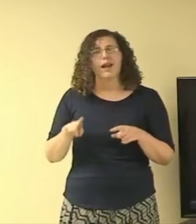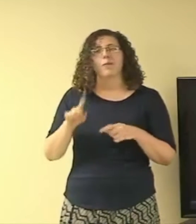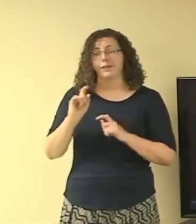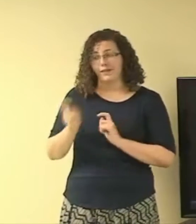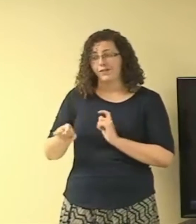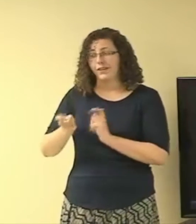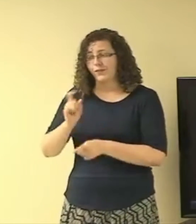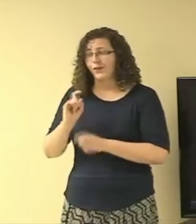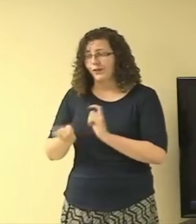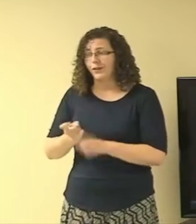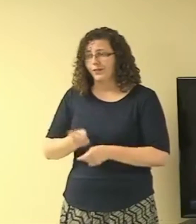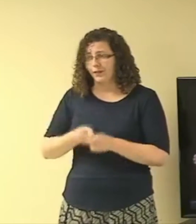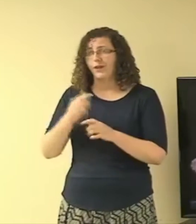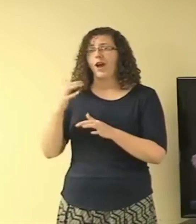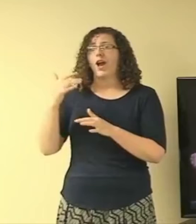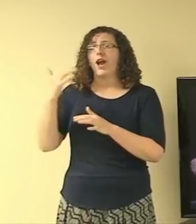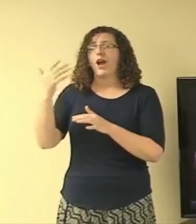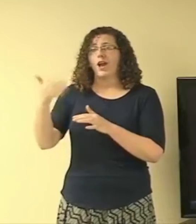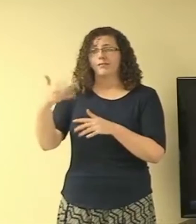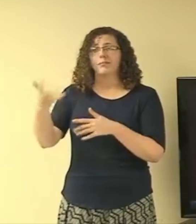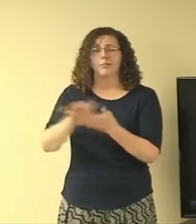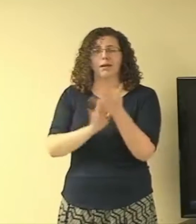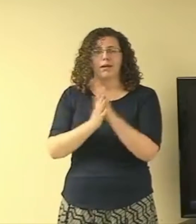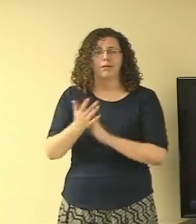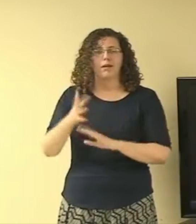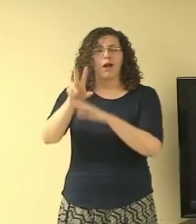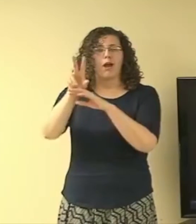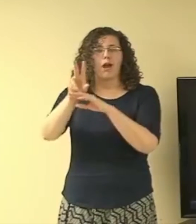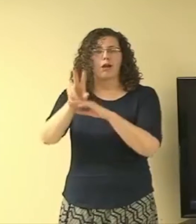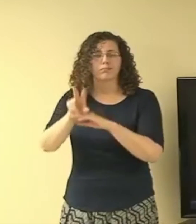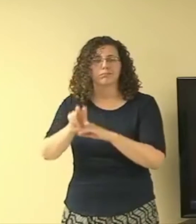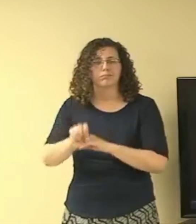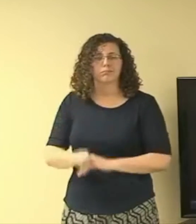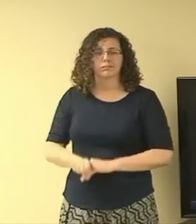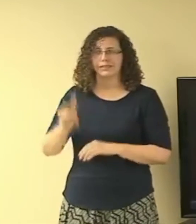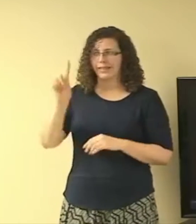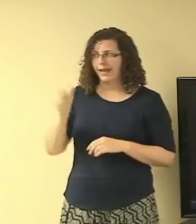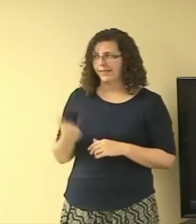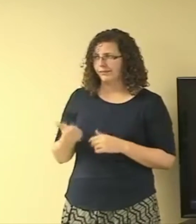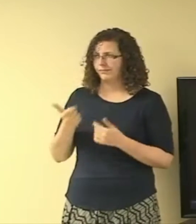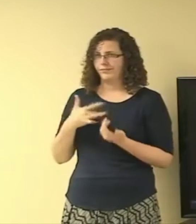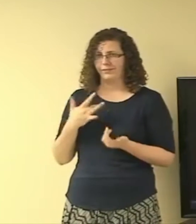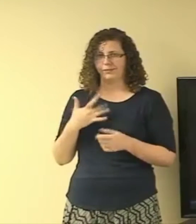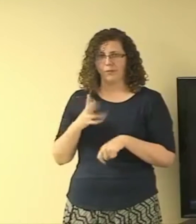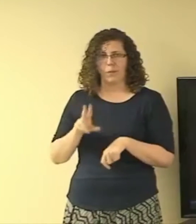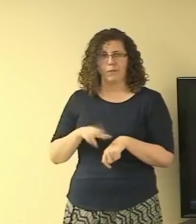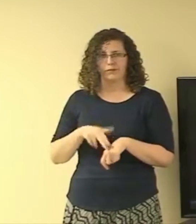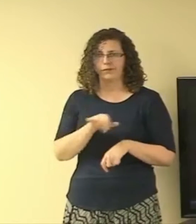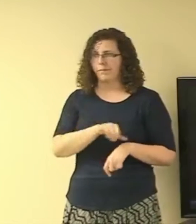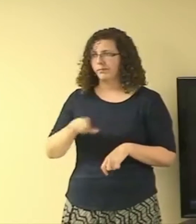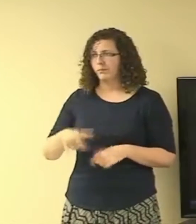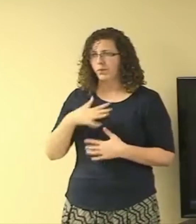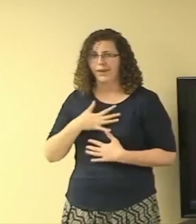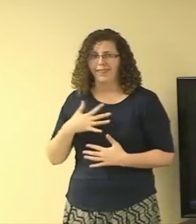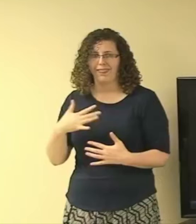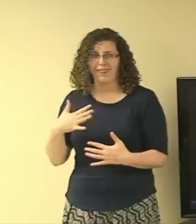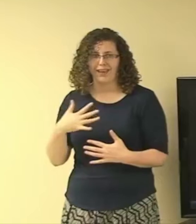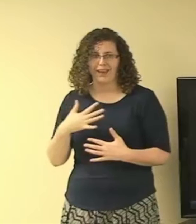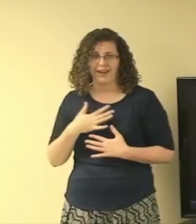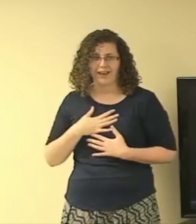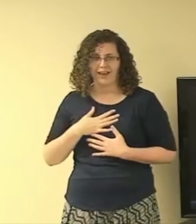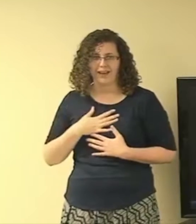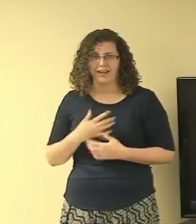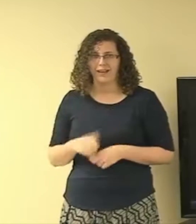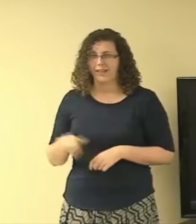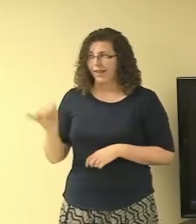and years and years and years and years and years and years, and the tithe becomes part of the rhythm of your life. Just like breathing. Just like letting the